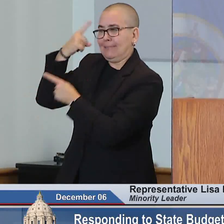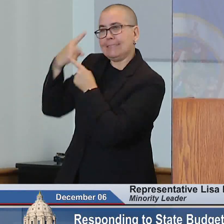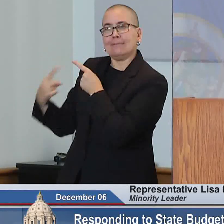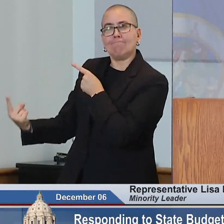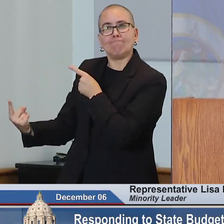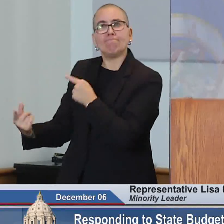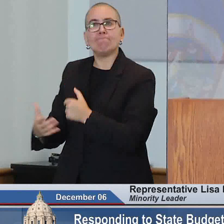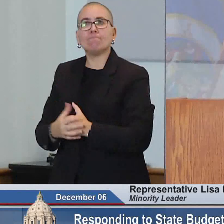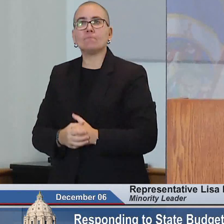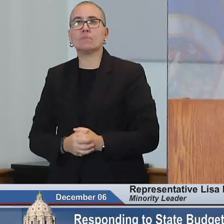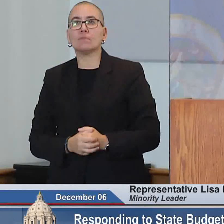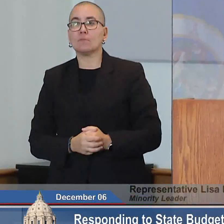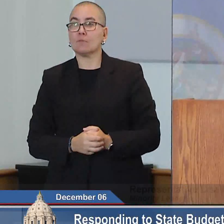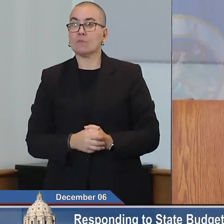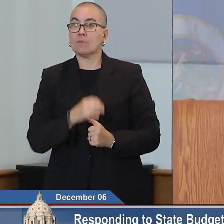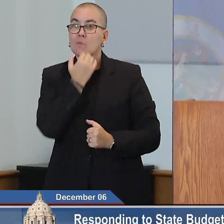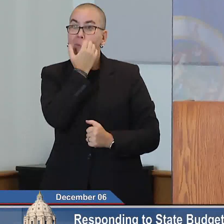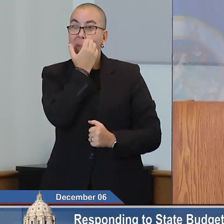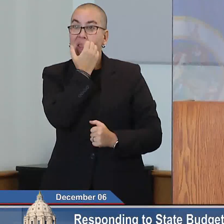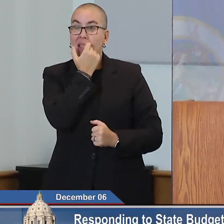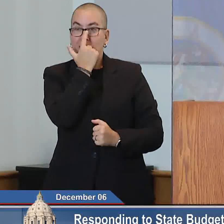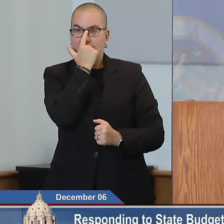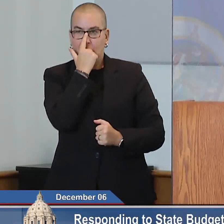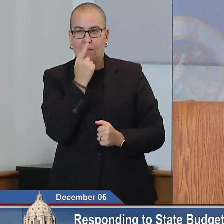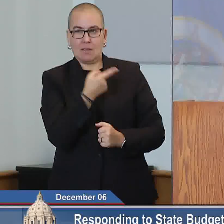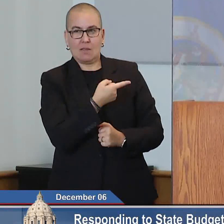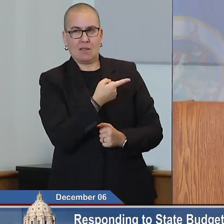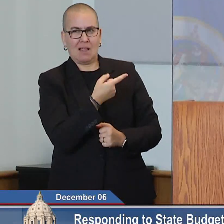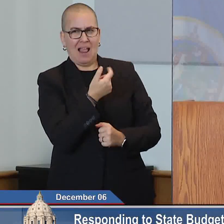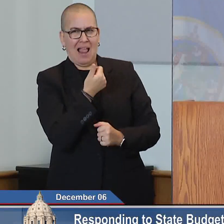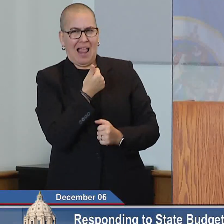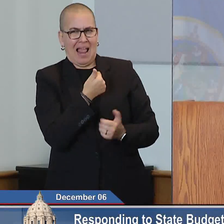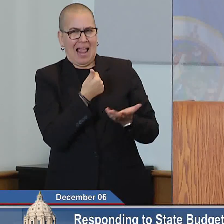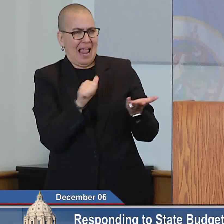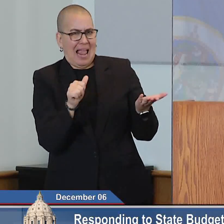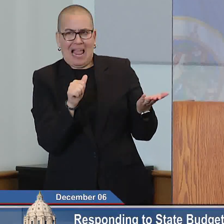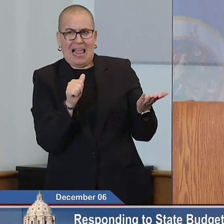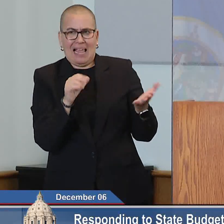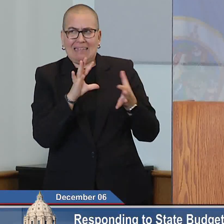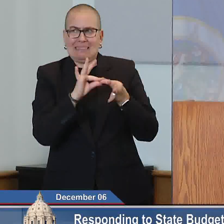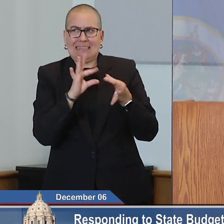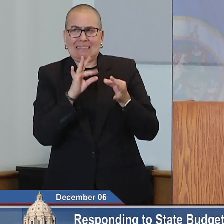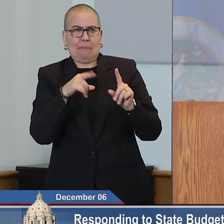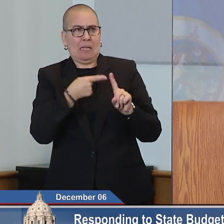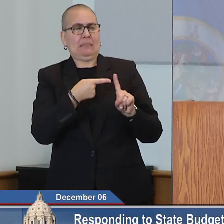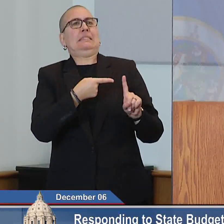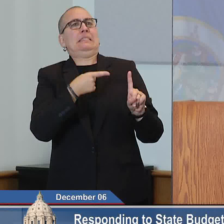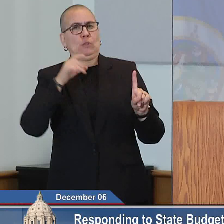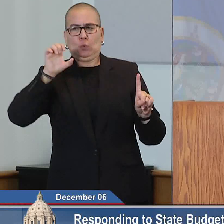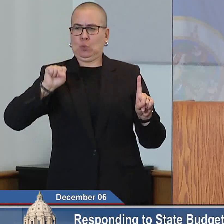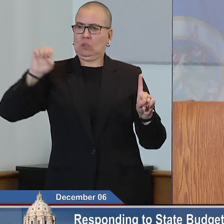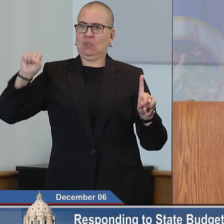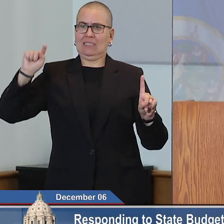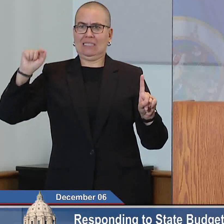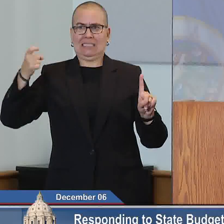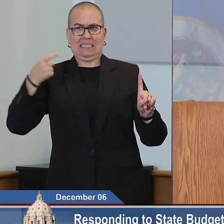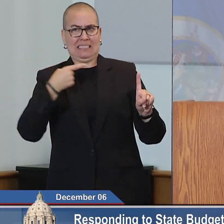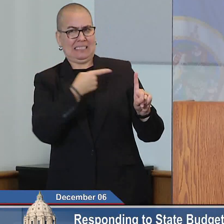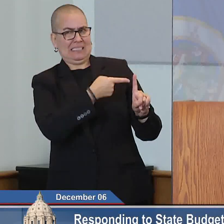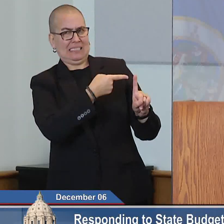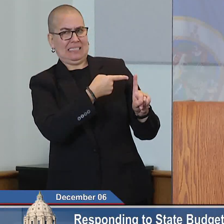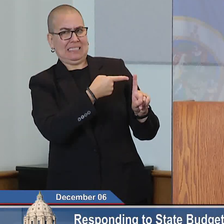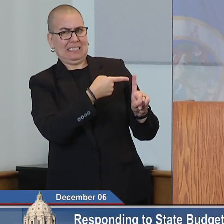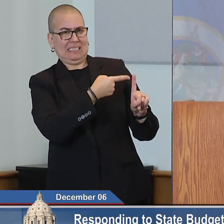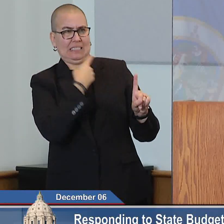Do you have any reaction on the Social Security tax issue? You had mentioned Democrats' campaign